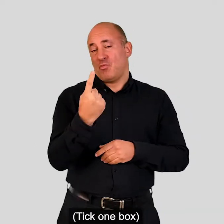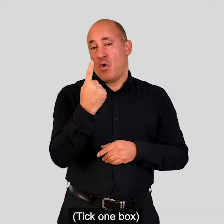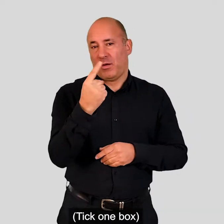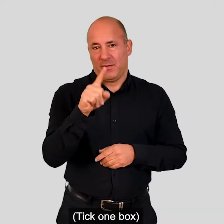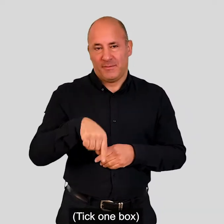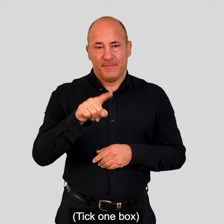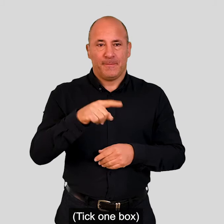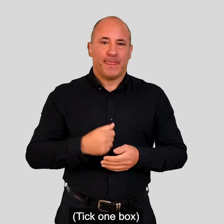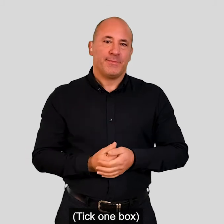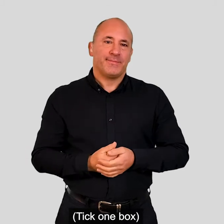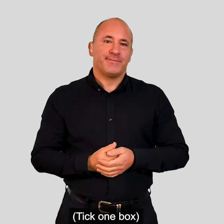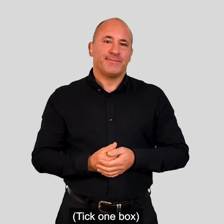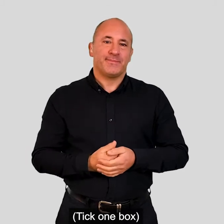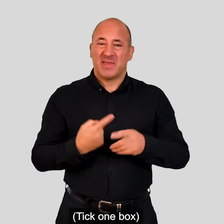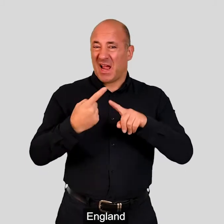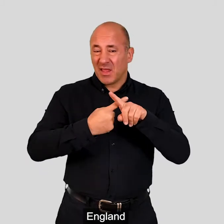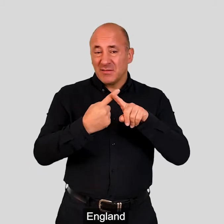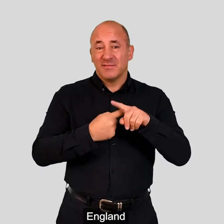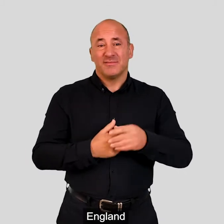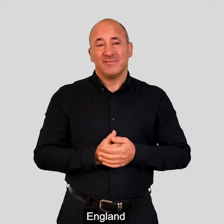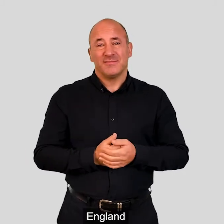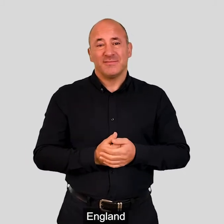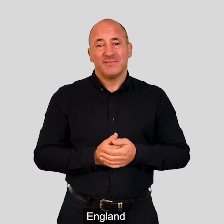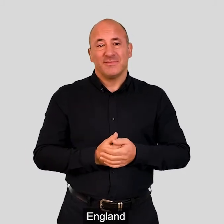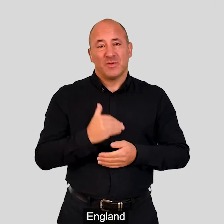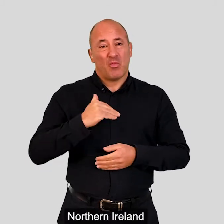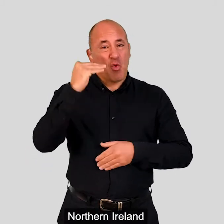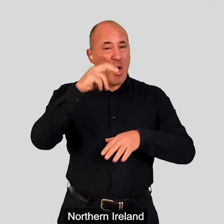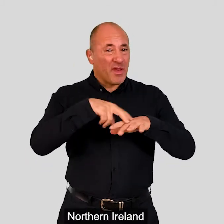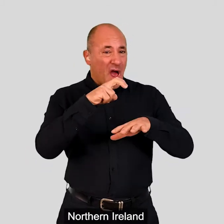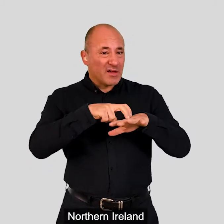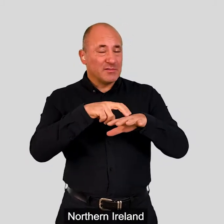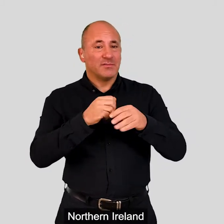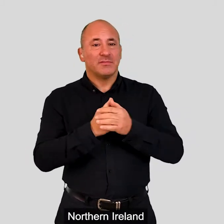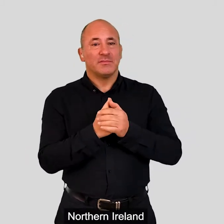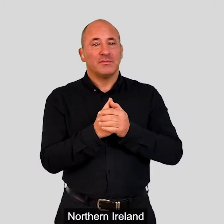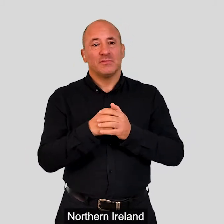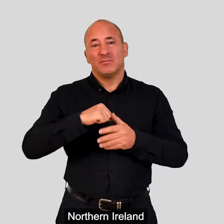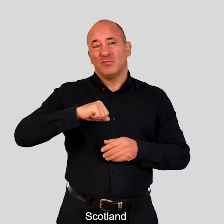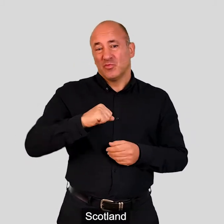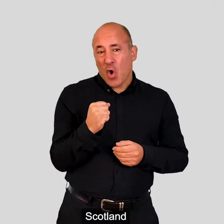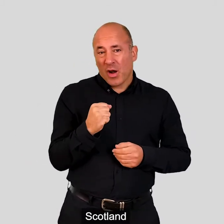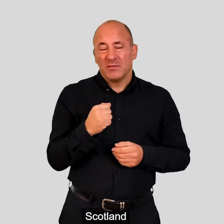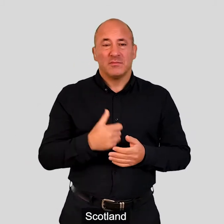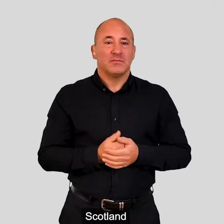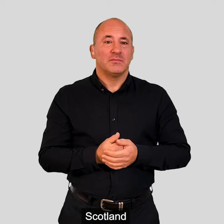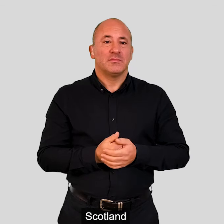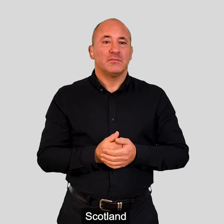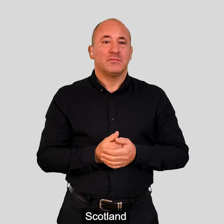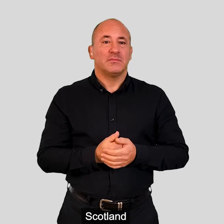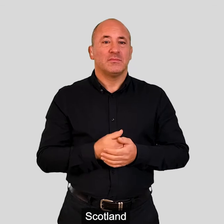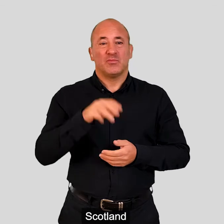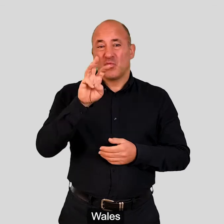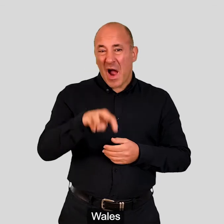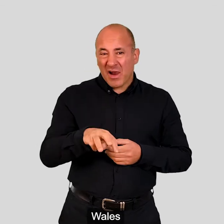one box. England, Northern Ireland, Scotland,